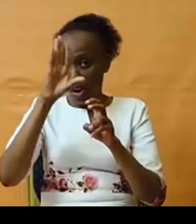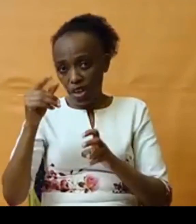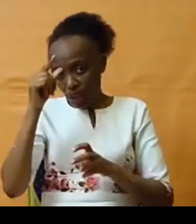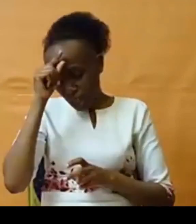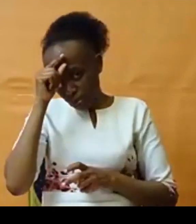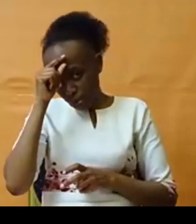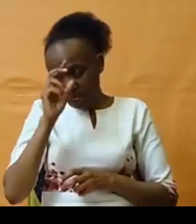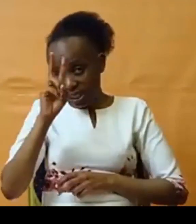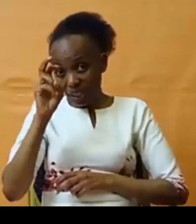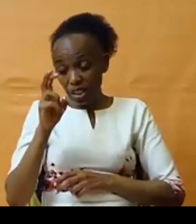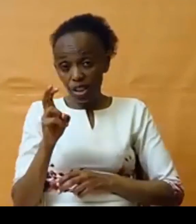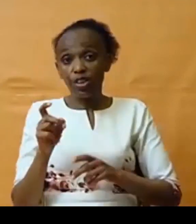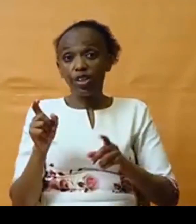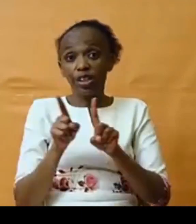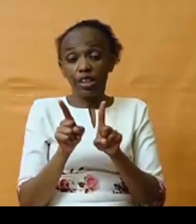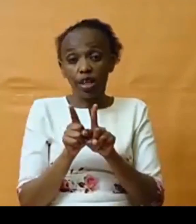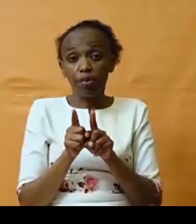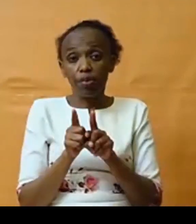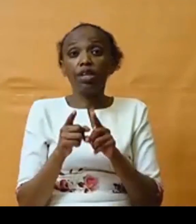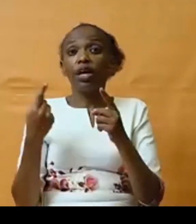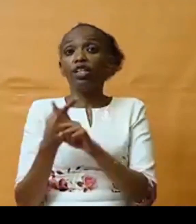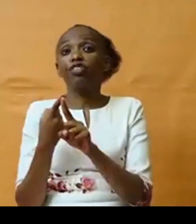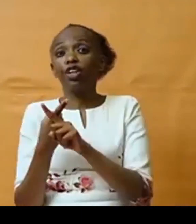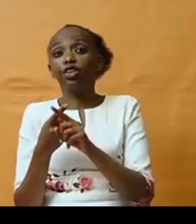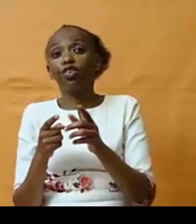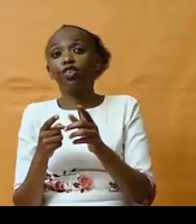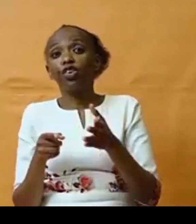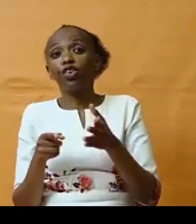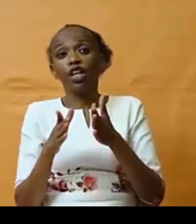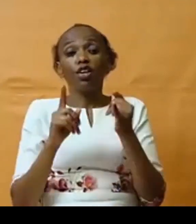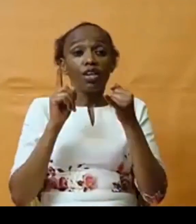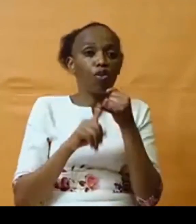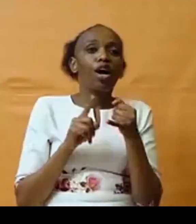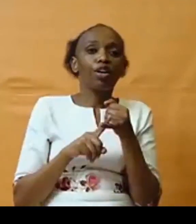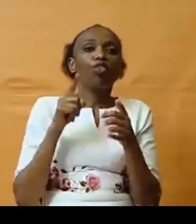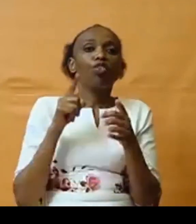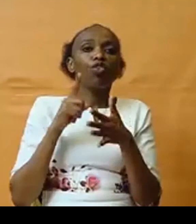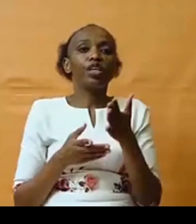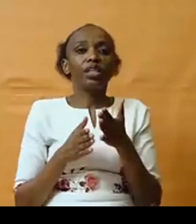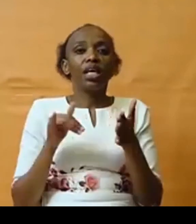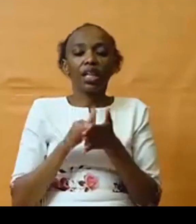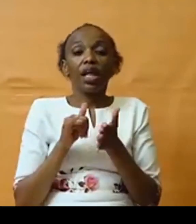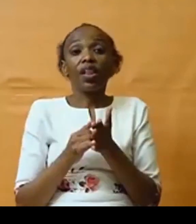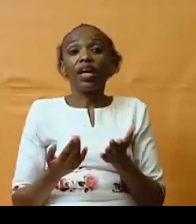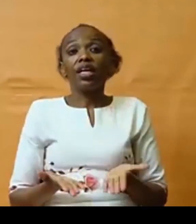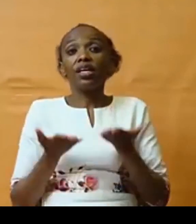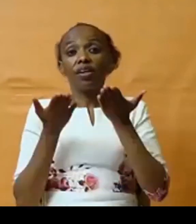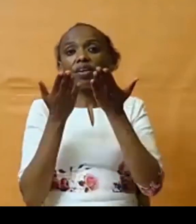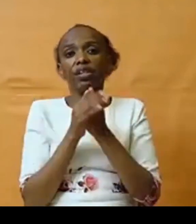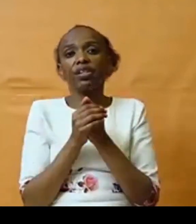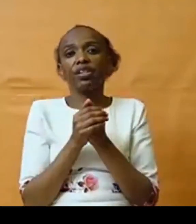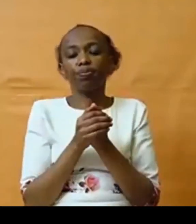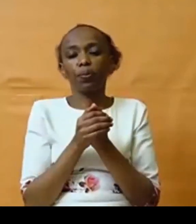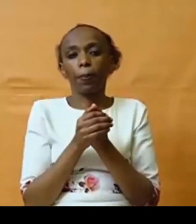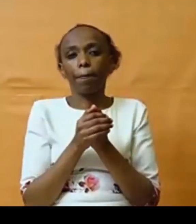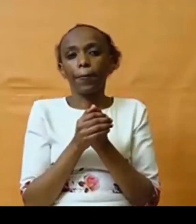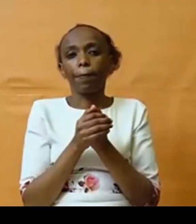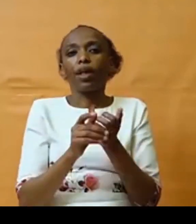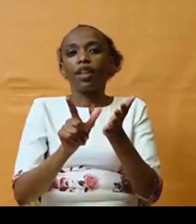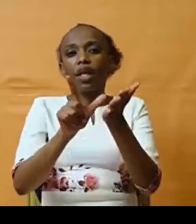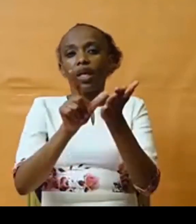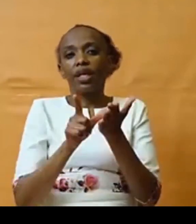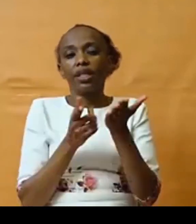an issue for African governments in a number of ways. The first one is that they increase the debt